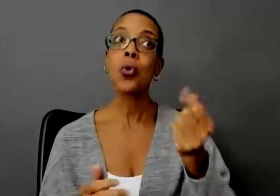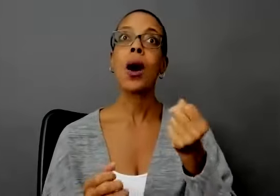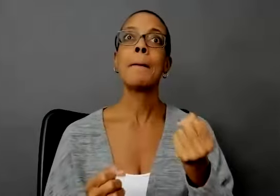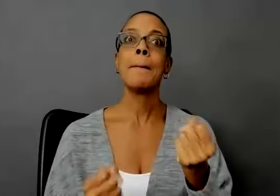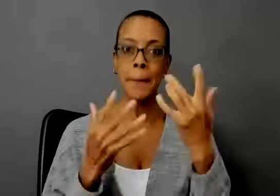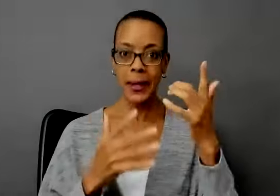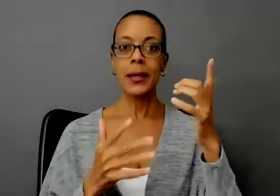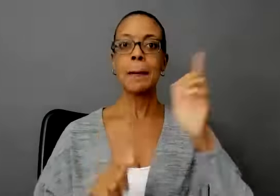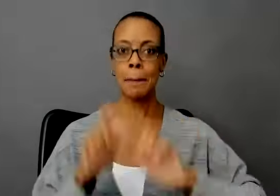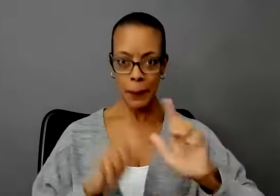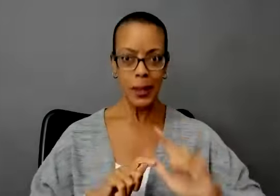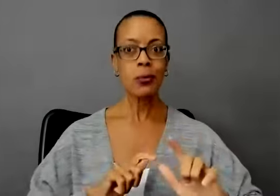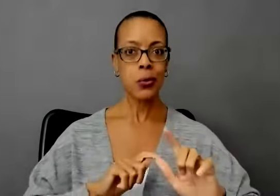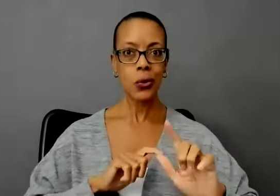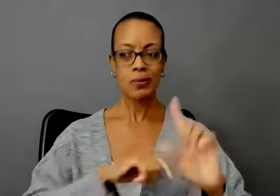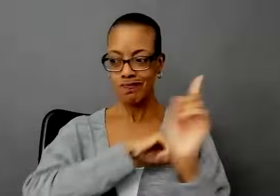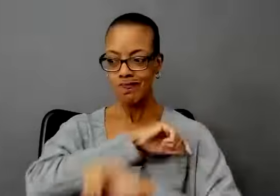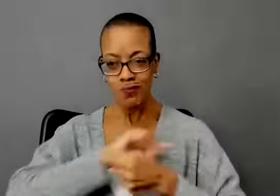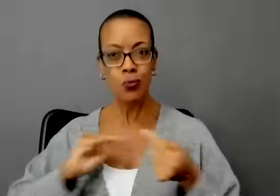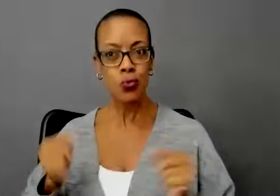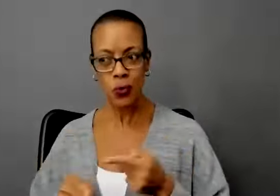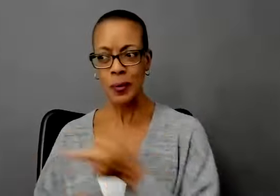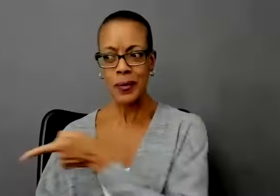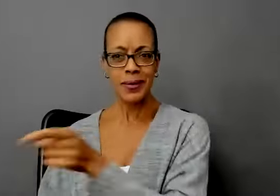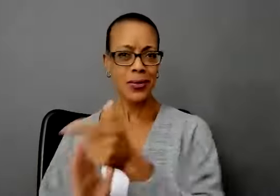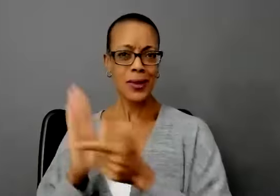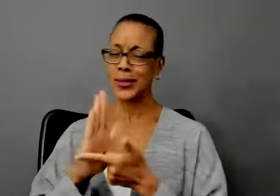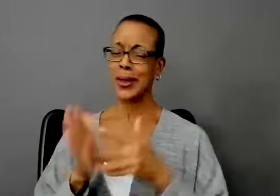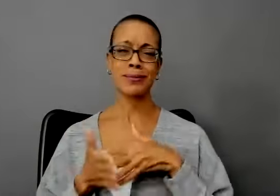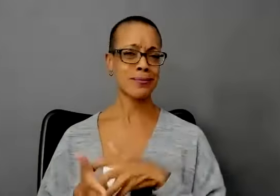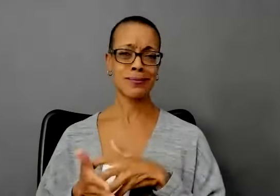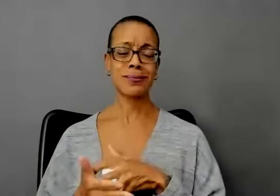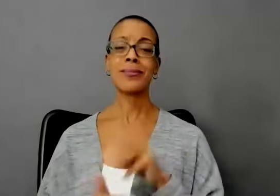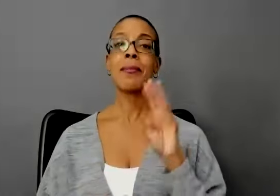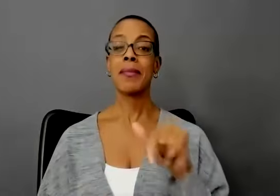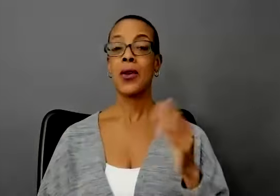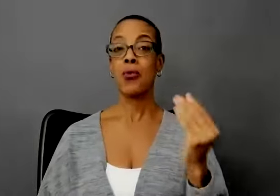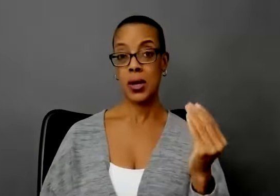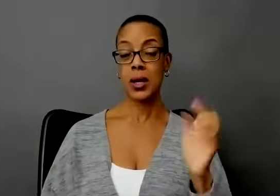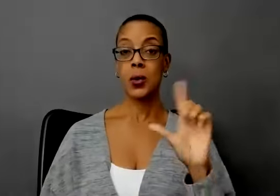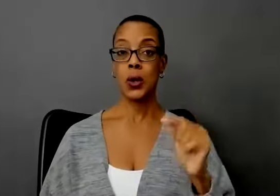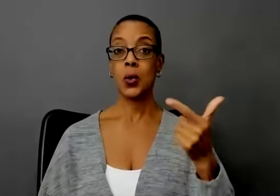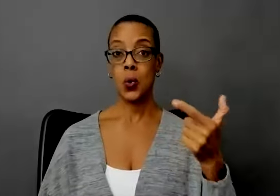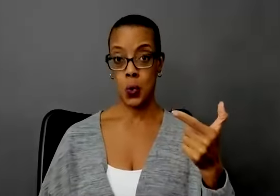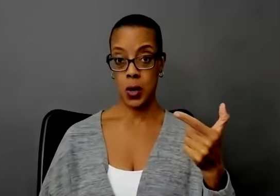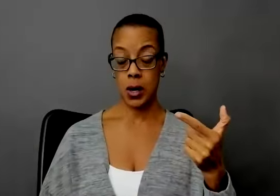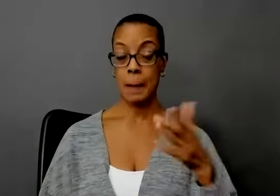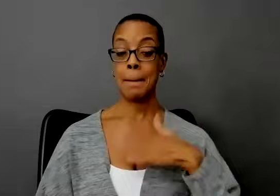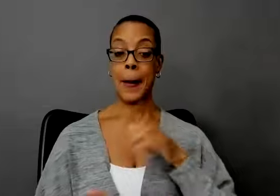by this antiquated law. So on May 14th, 2021, when my publication ban was removed